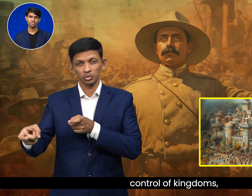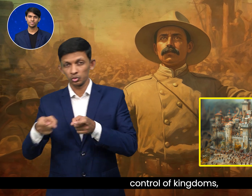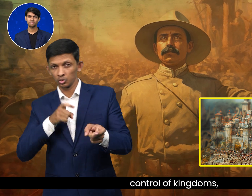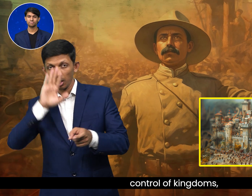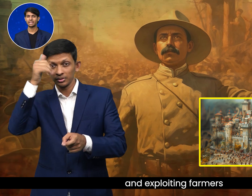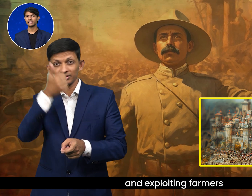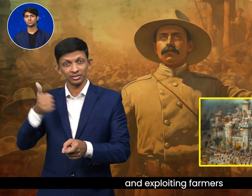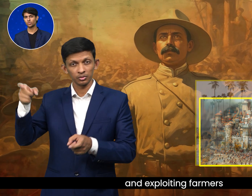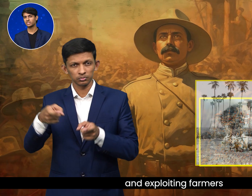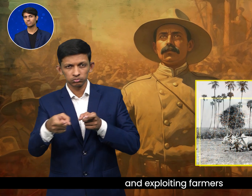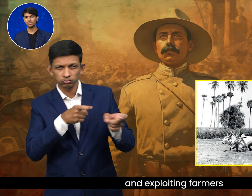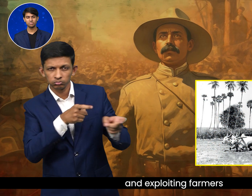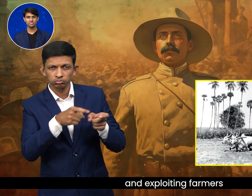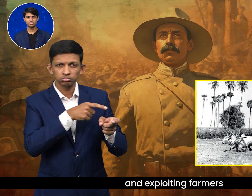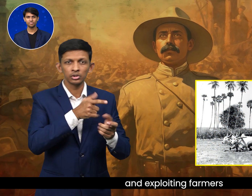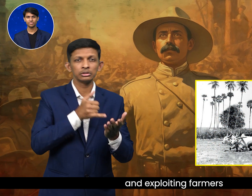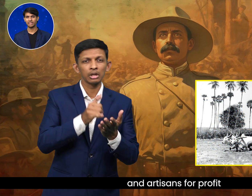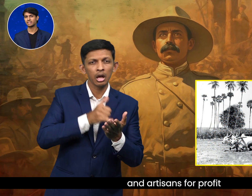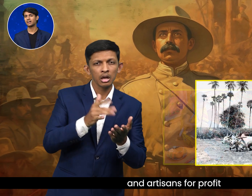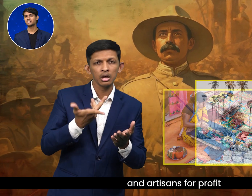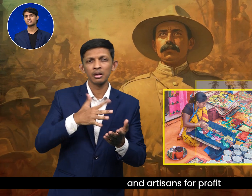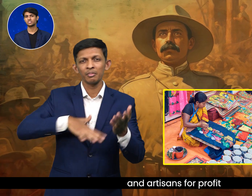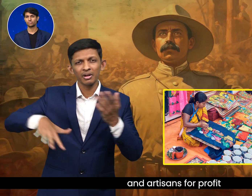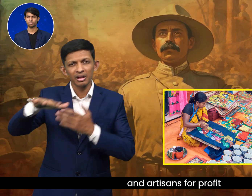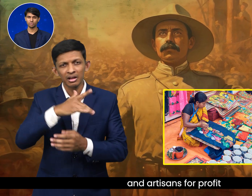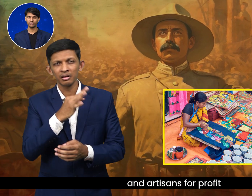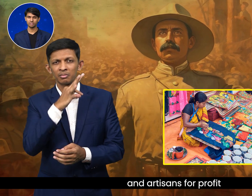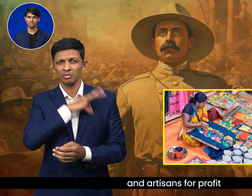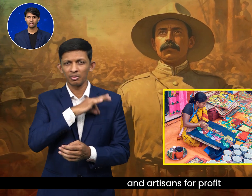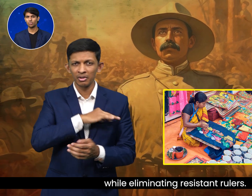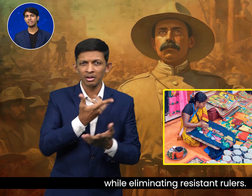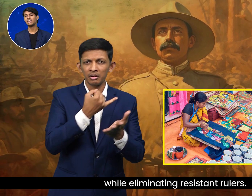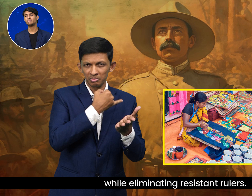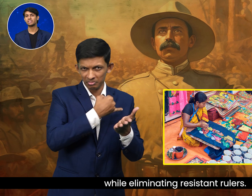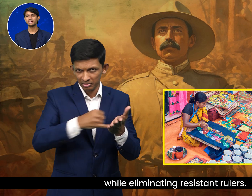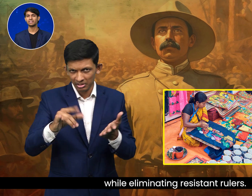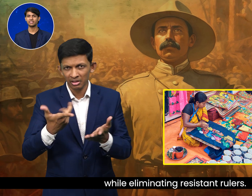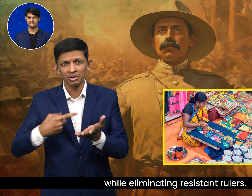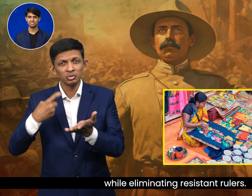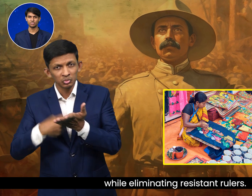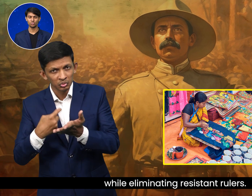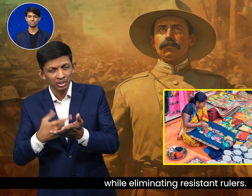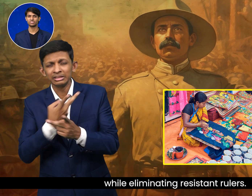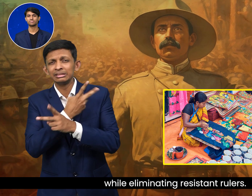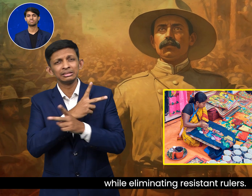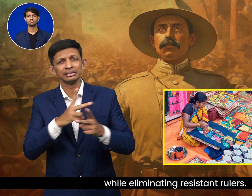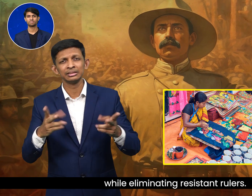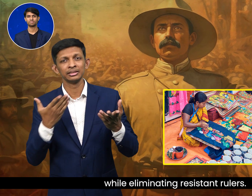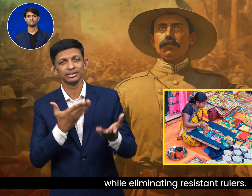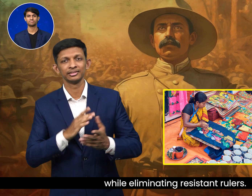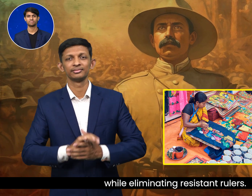kingdoms and exploiting farmers and artisans for profit while eliminating resistant rulers.